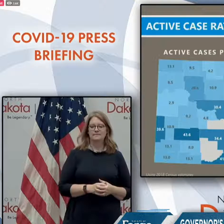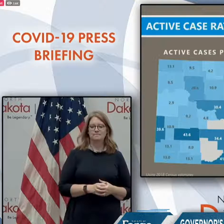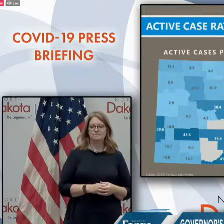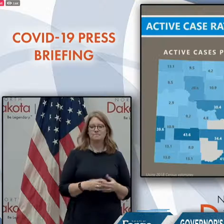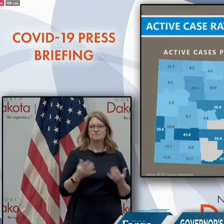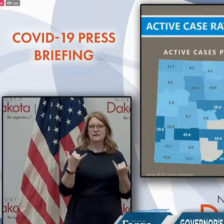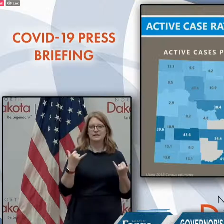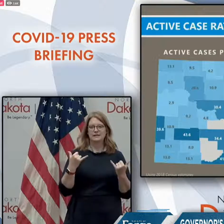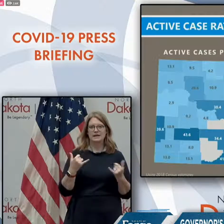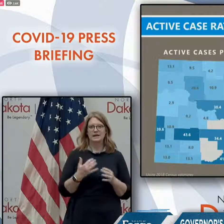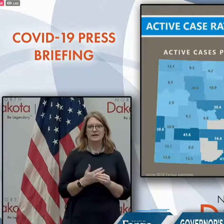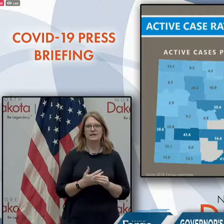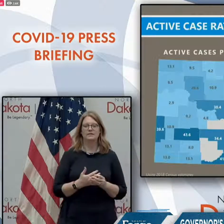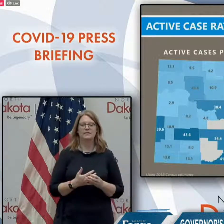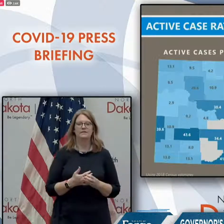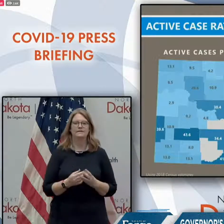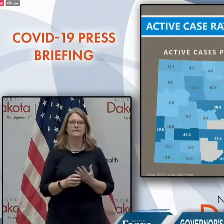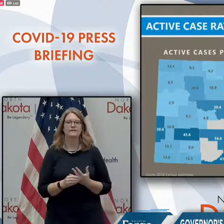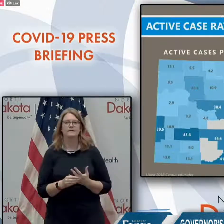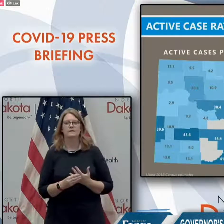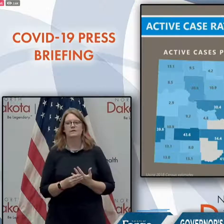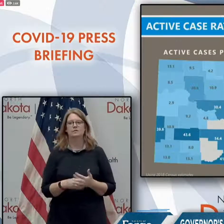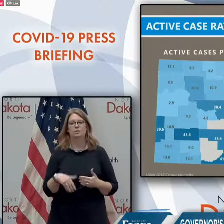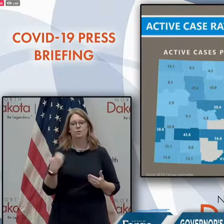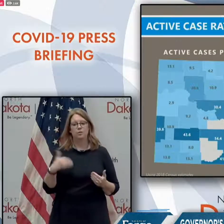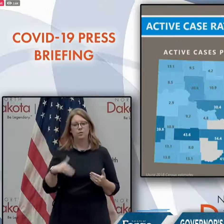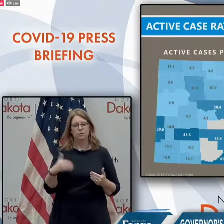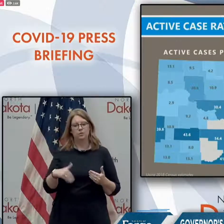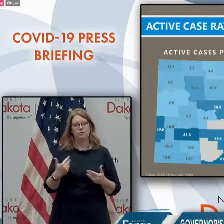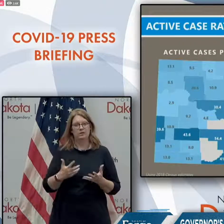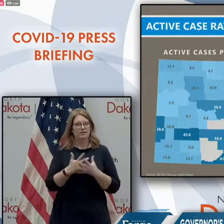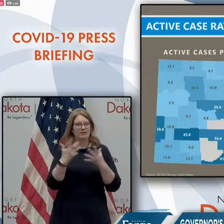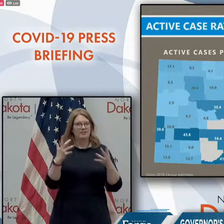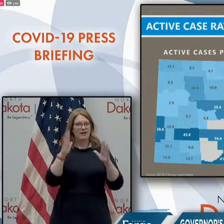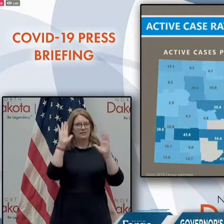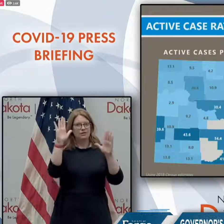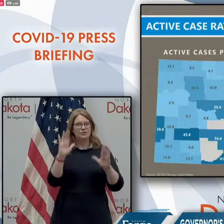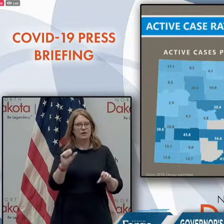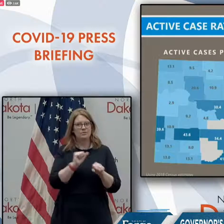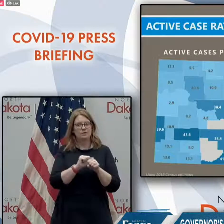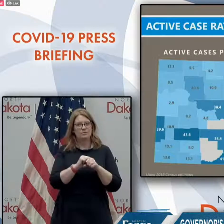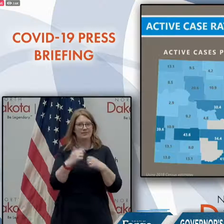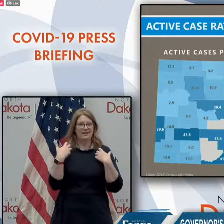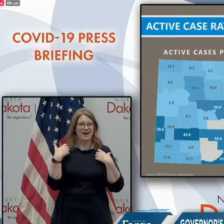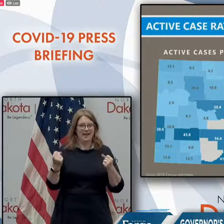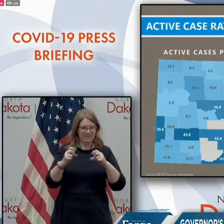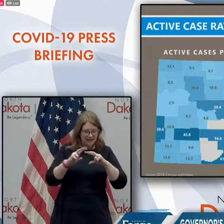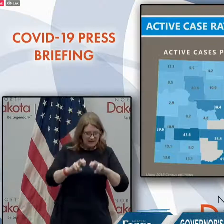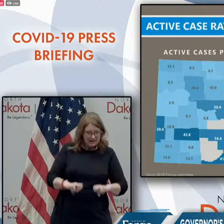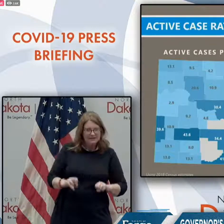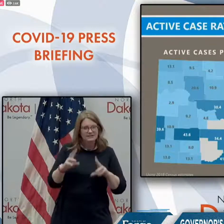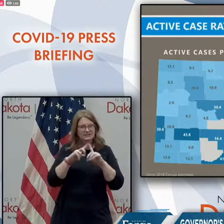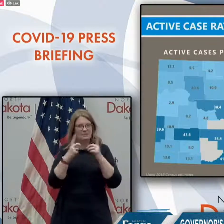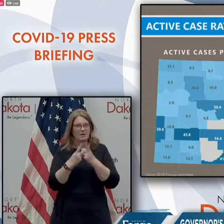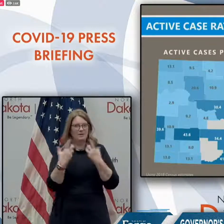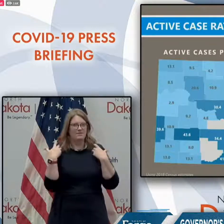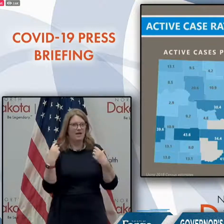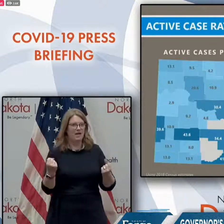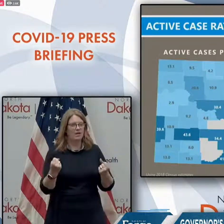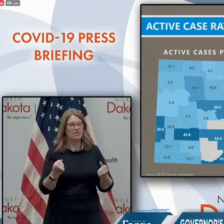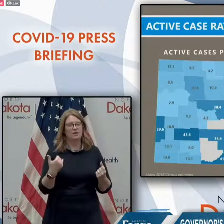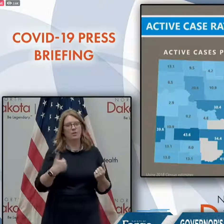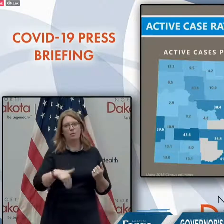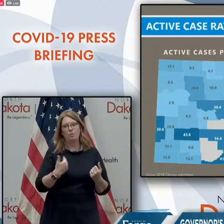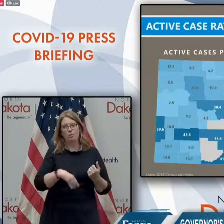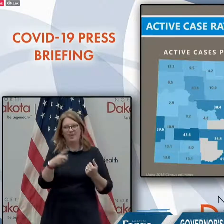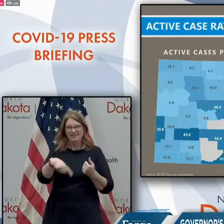Today, after a tremendous amount of great work by our health analytics team in the Department of Health, they've worked